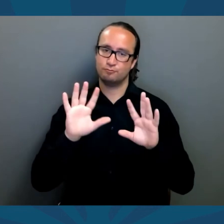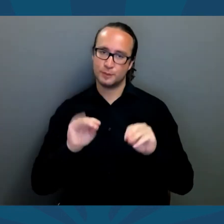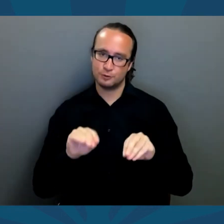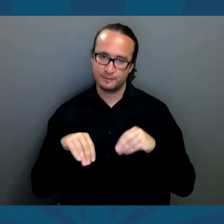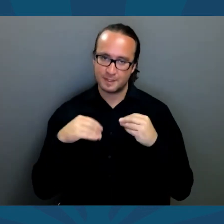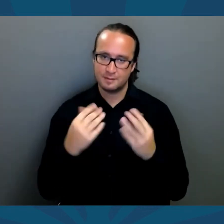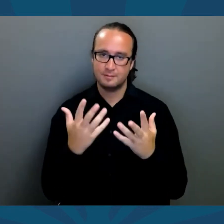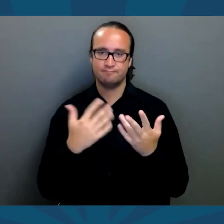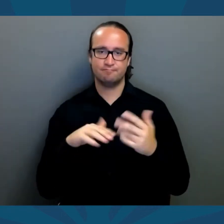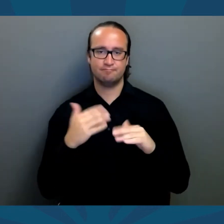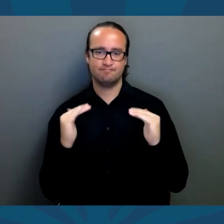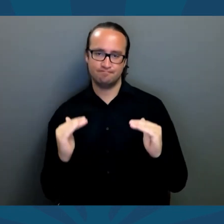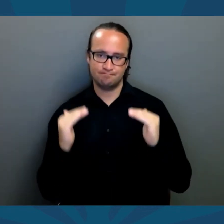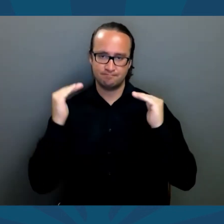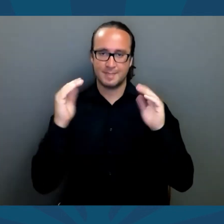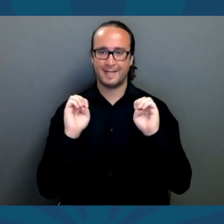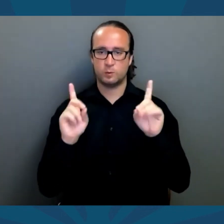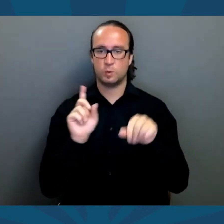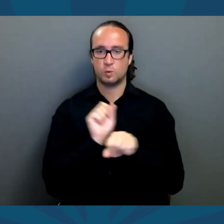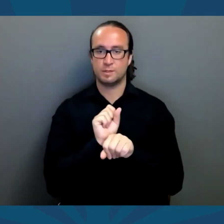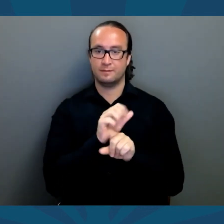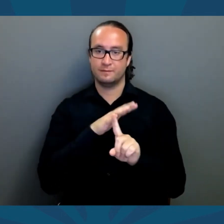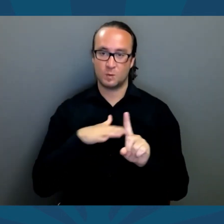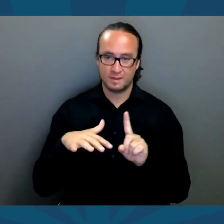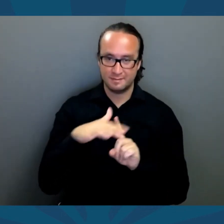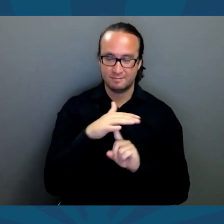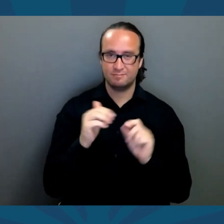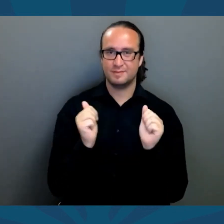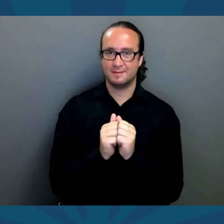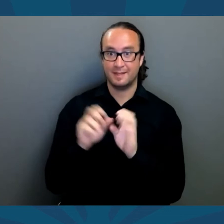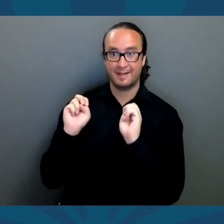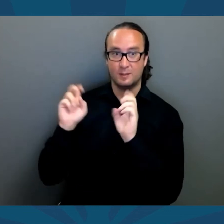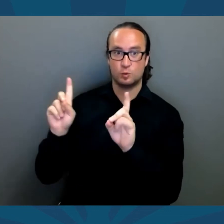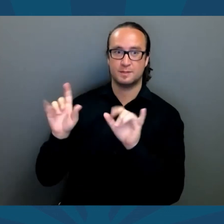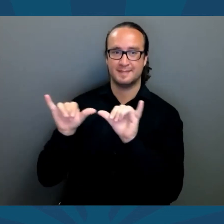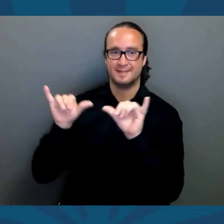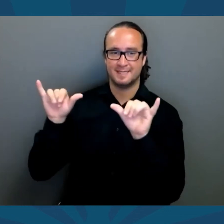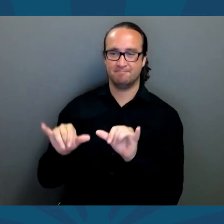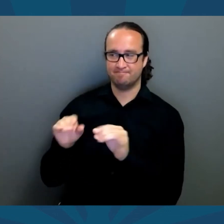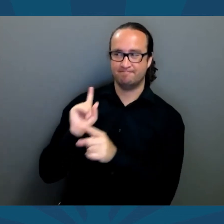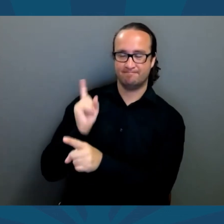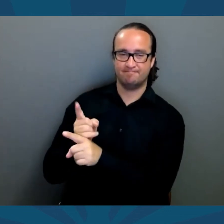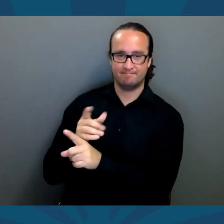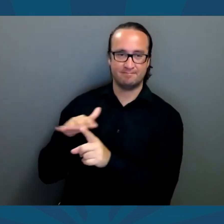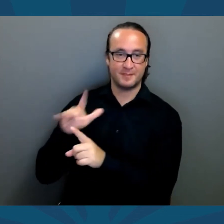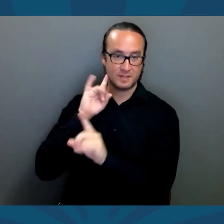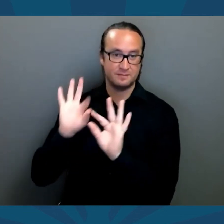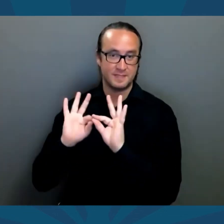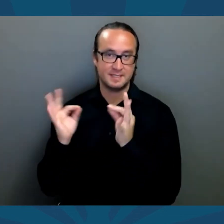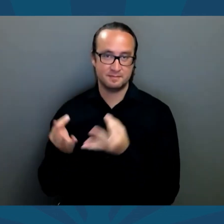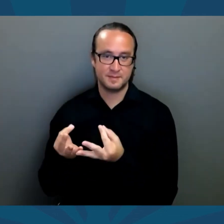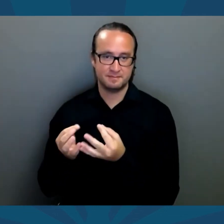attract businesses to relocate to Arizona, we need to provide a more educated workforce with